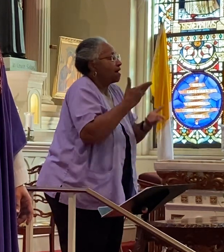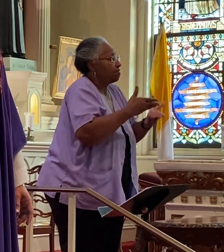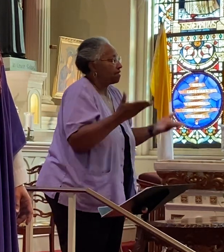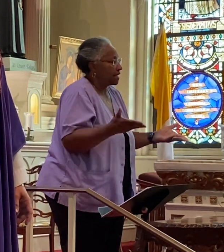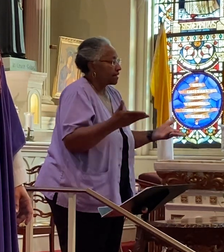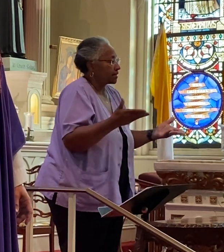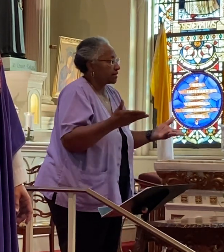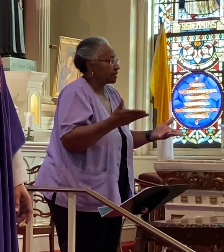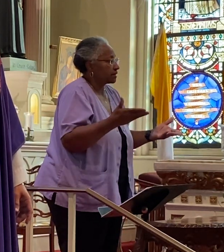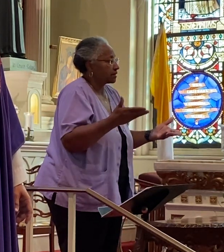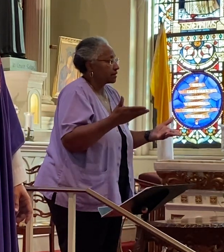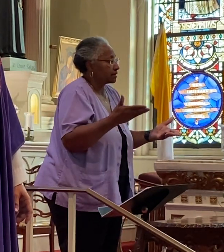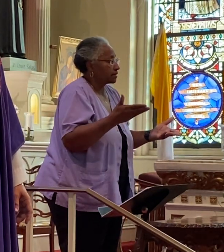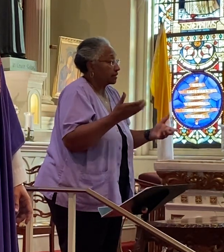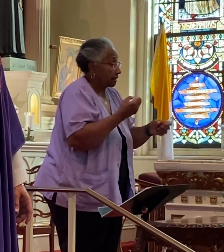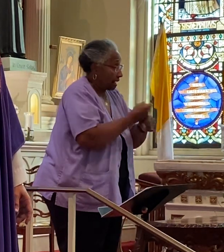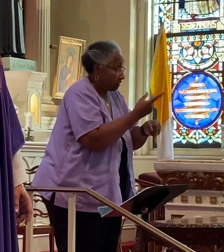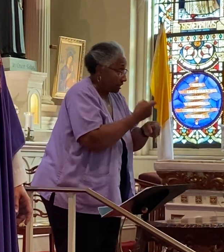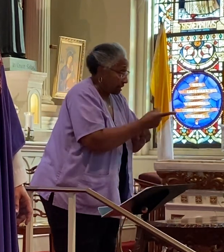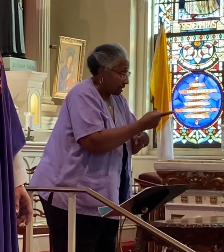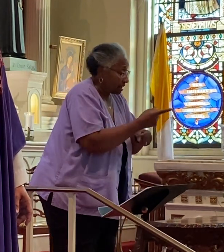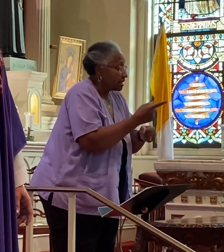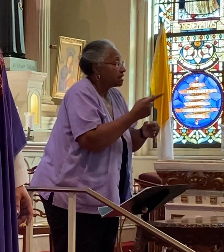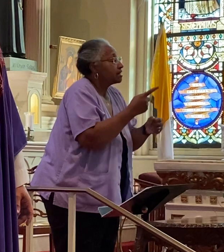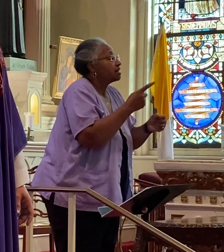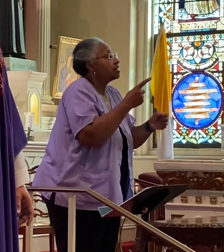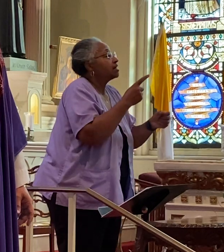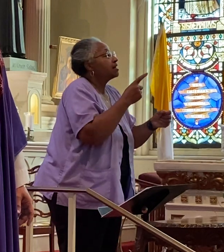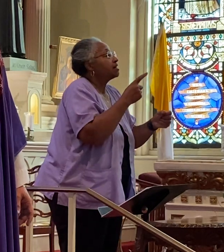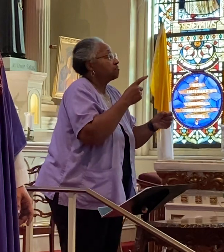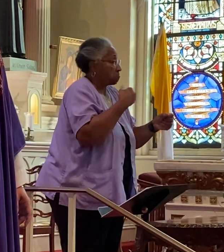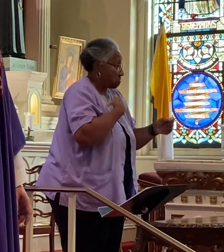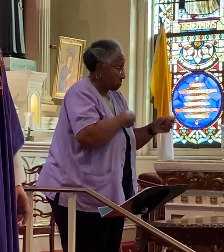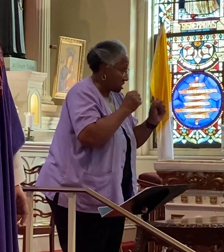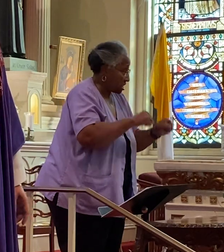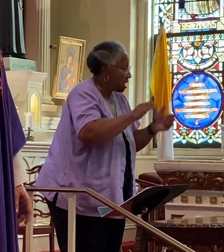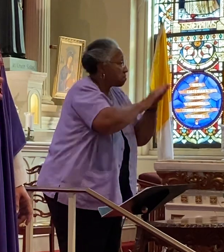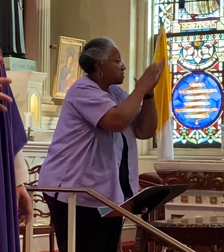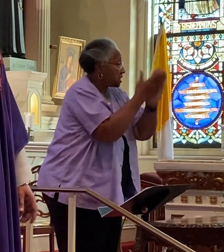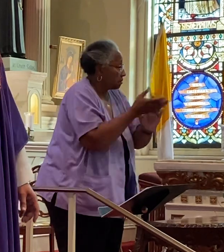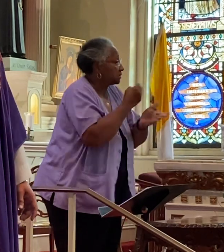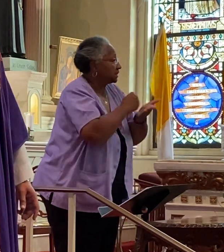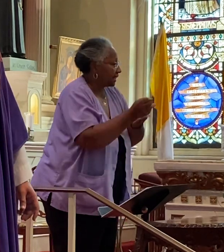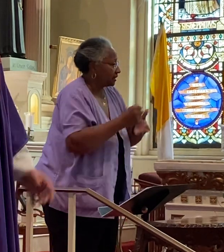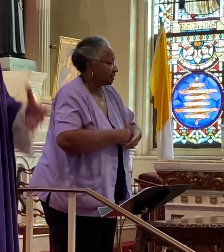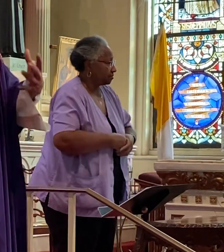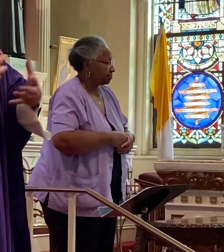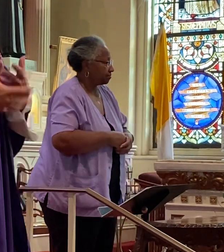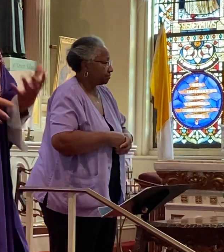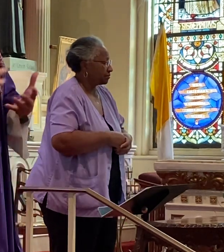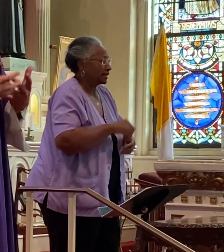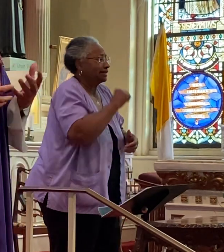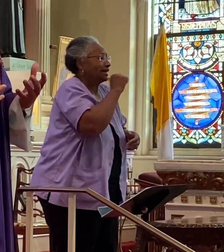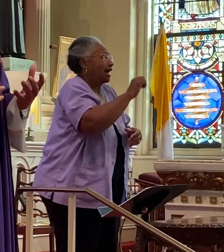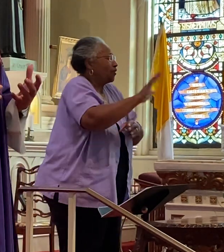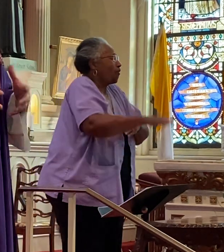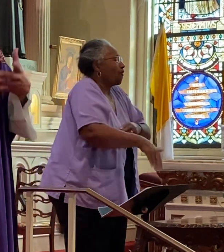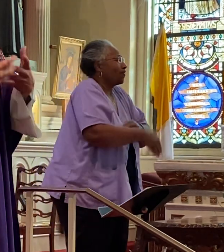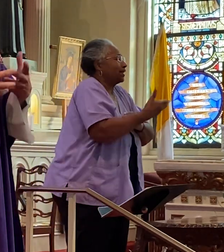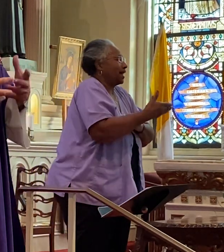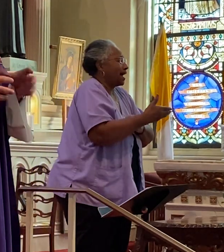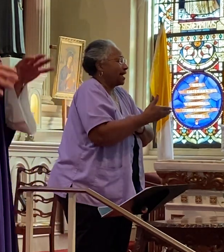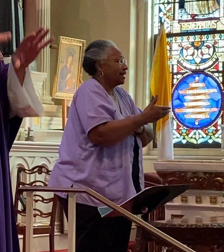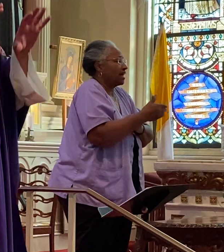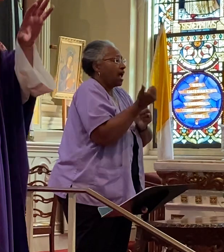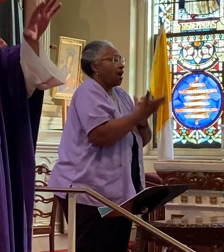Think about that. That means that, you know, we don't get rid of things immediately. That's not an overnight thing. We need to battle them. We